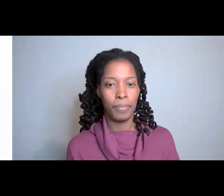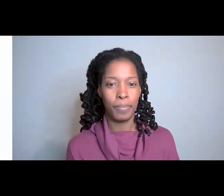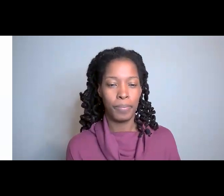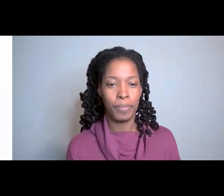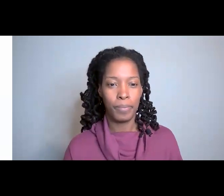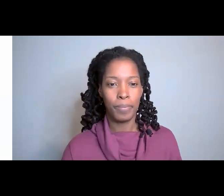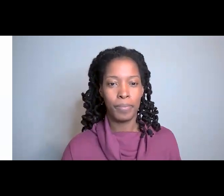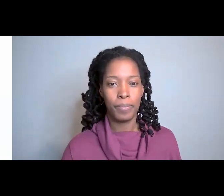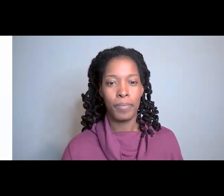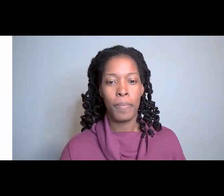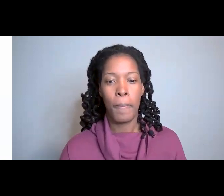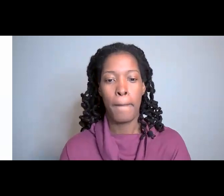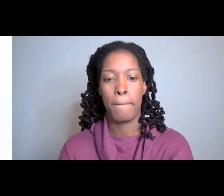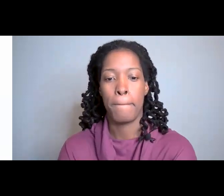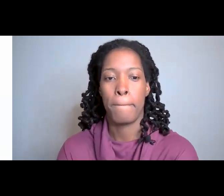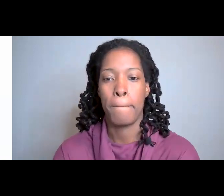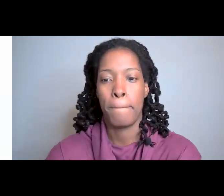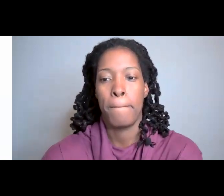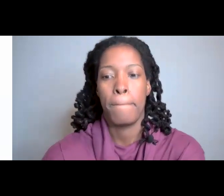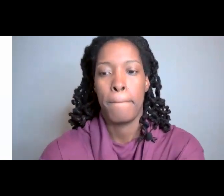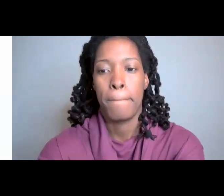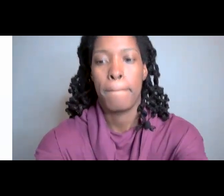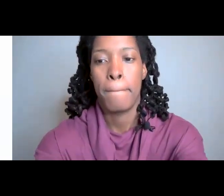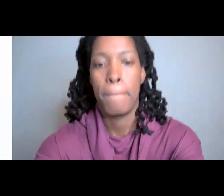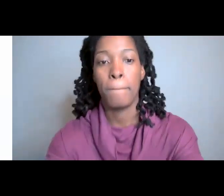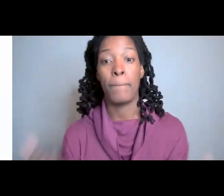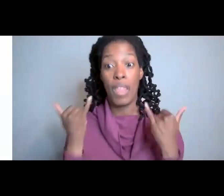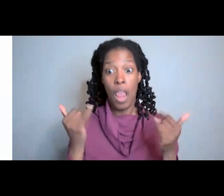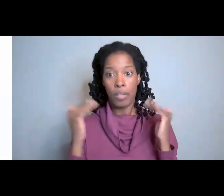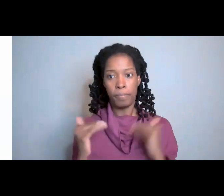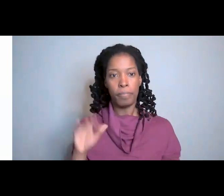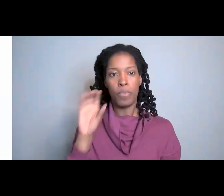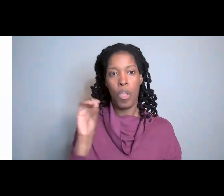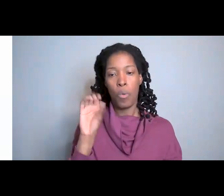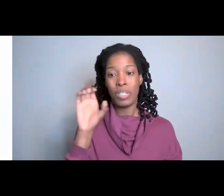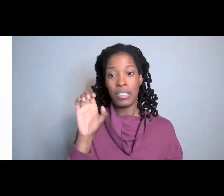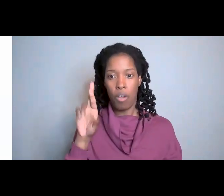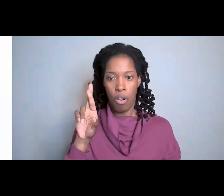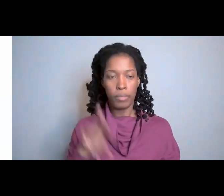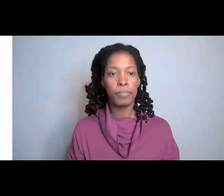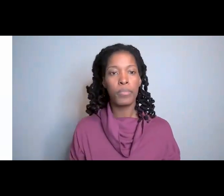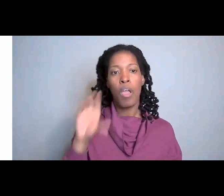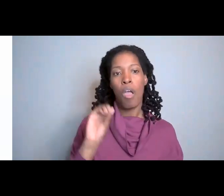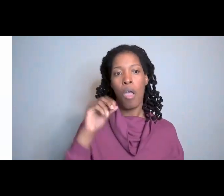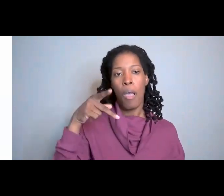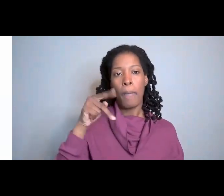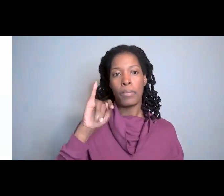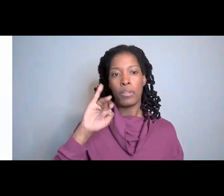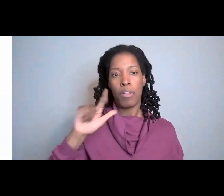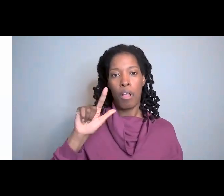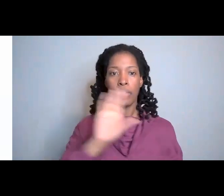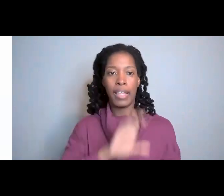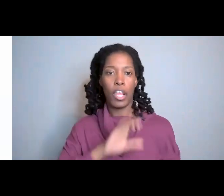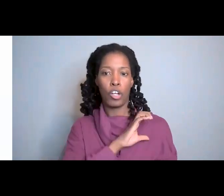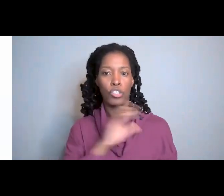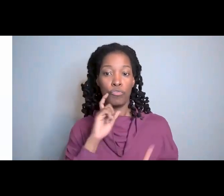We are going into what is OCR, or optical character recognition.